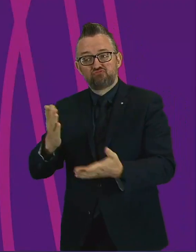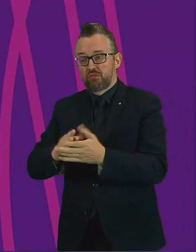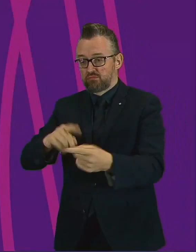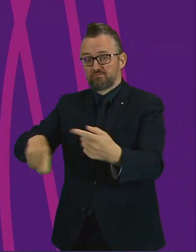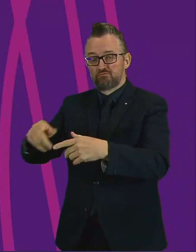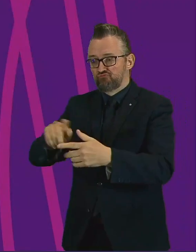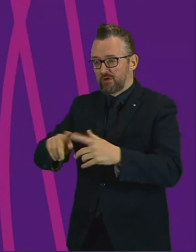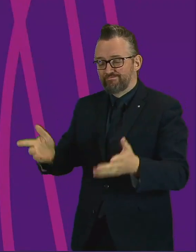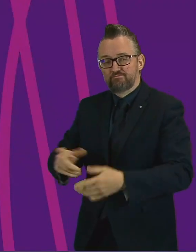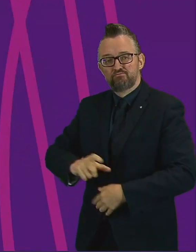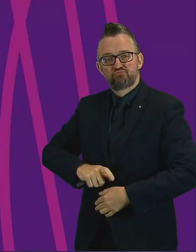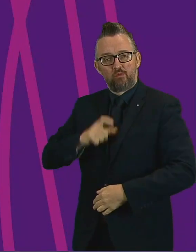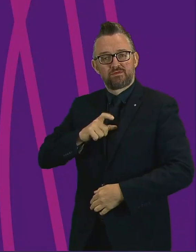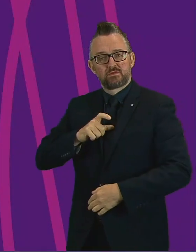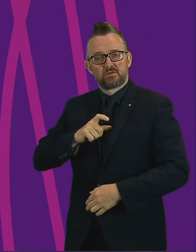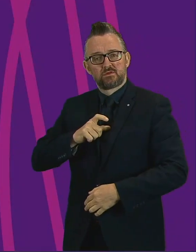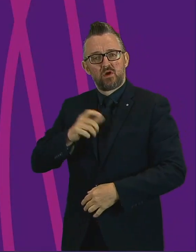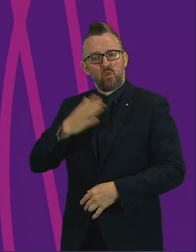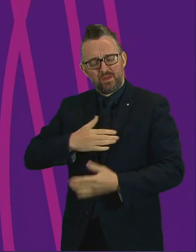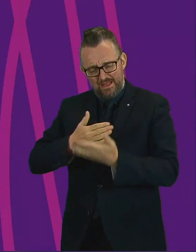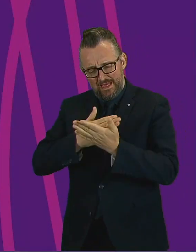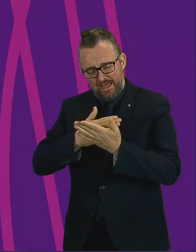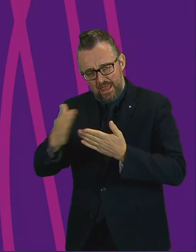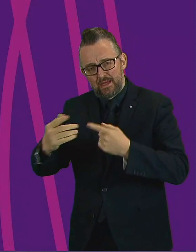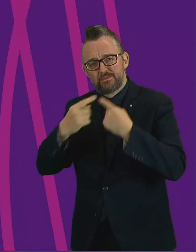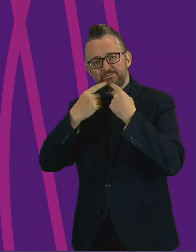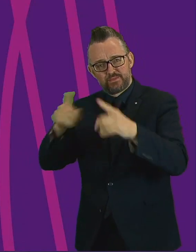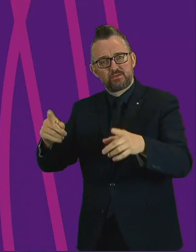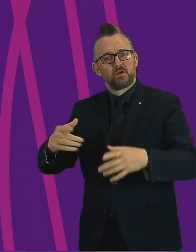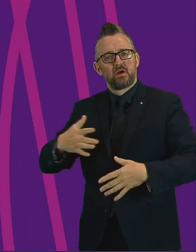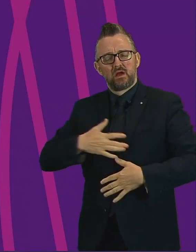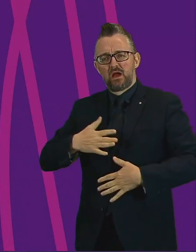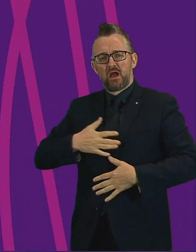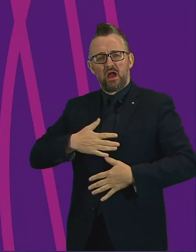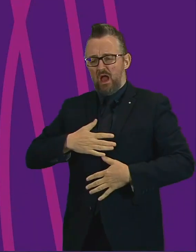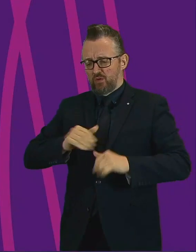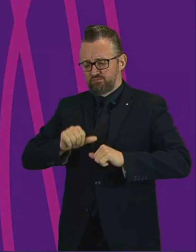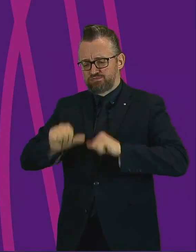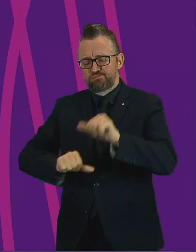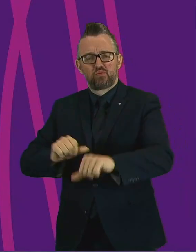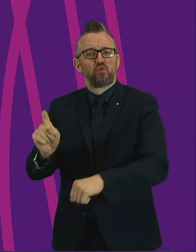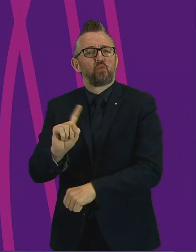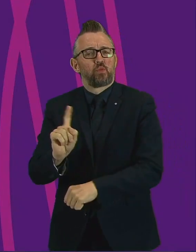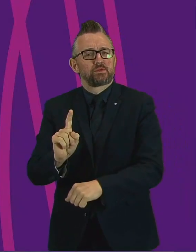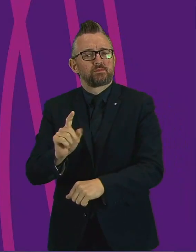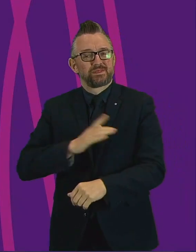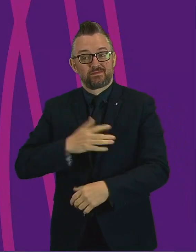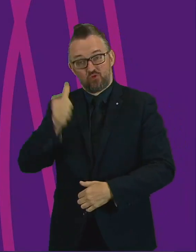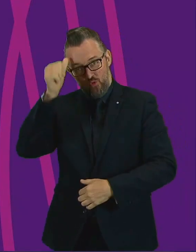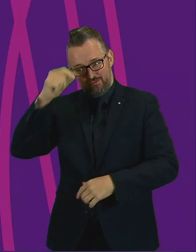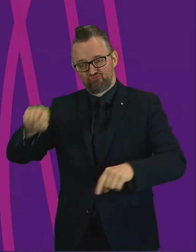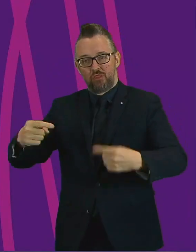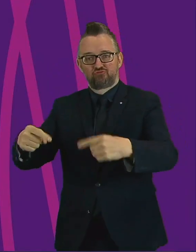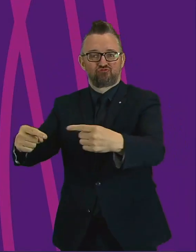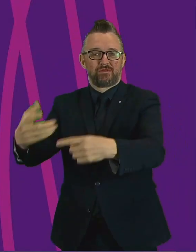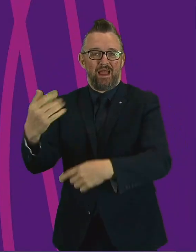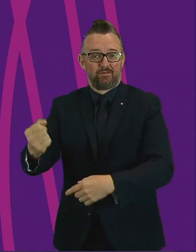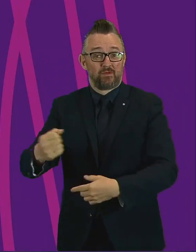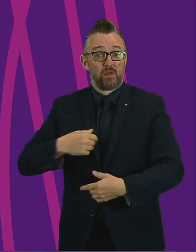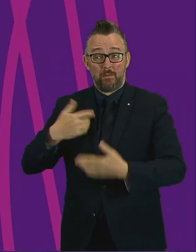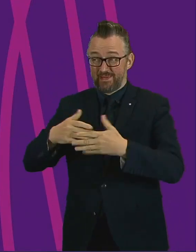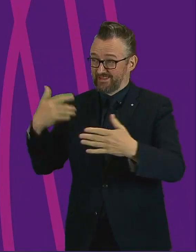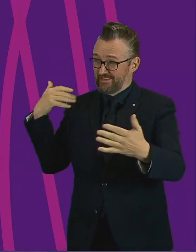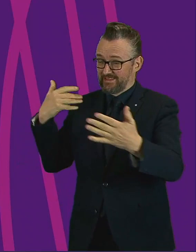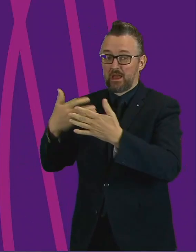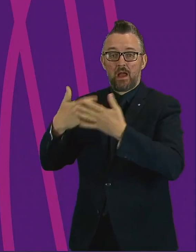and to set out very clearly and candidly the steps we are taking and the challenges we face along the way. We've done that every step of the way, which I